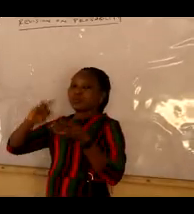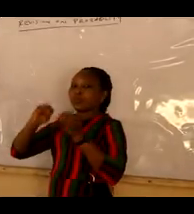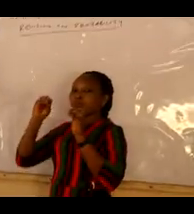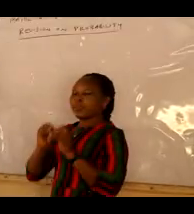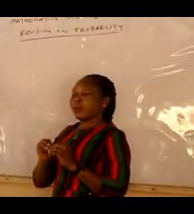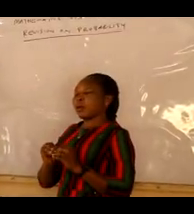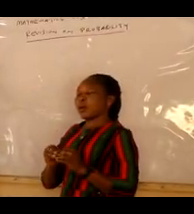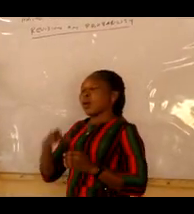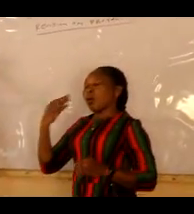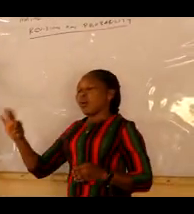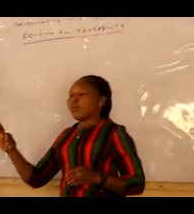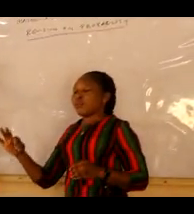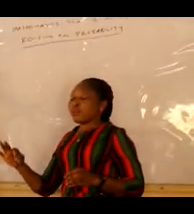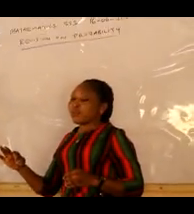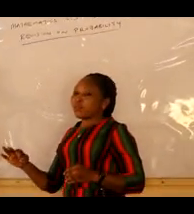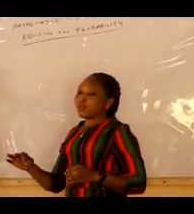required outcome.